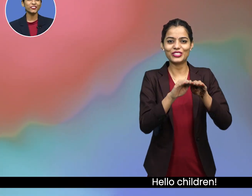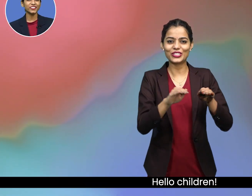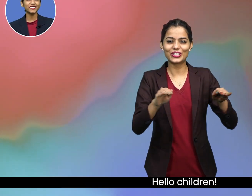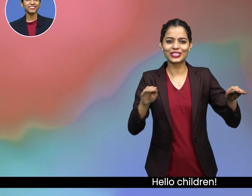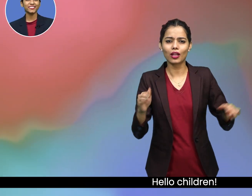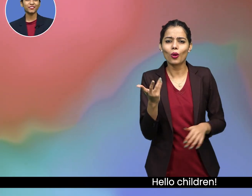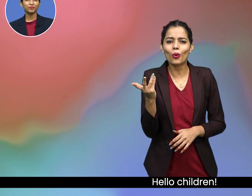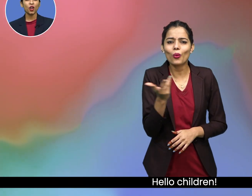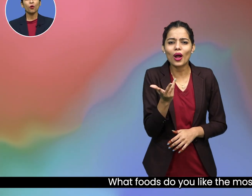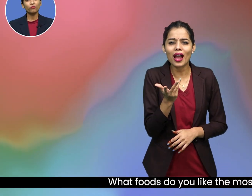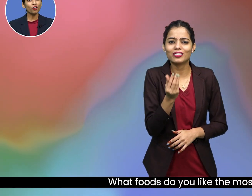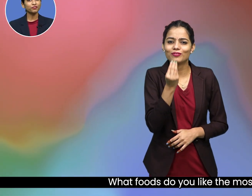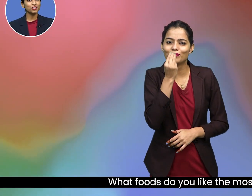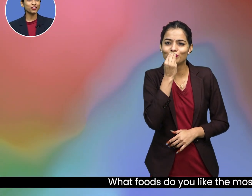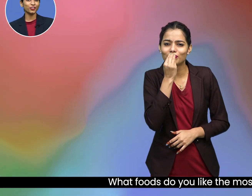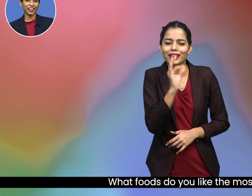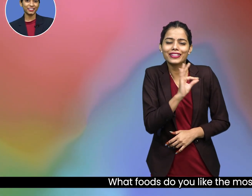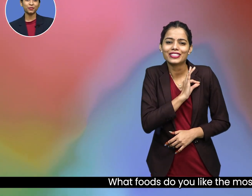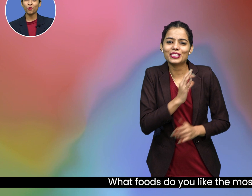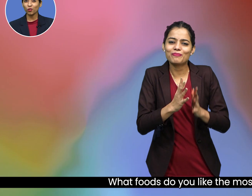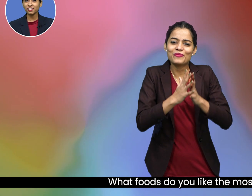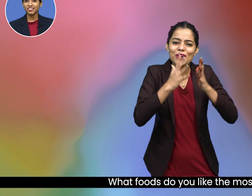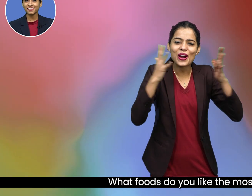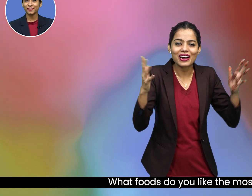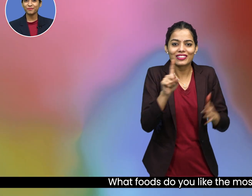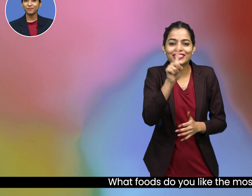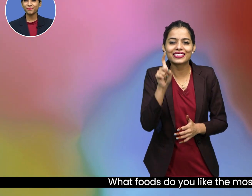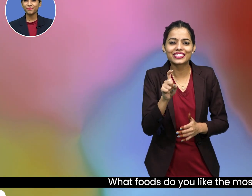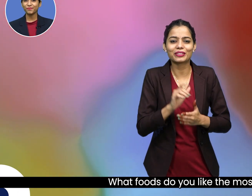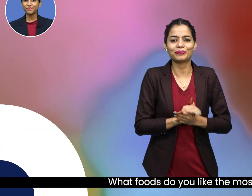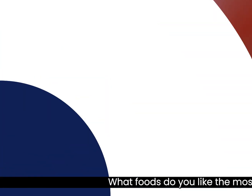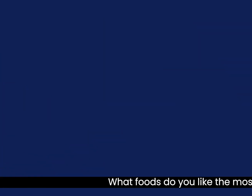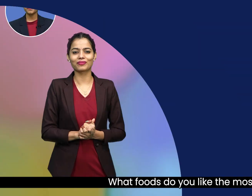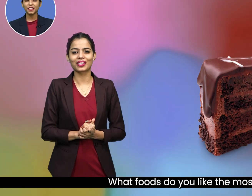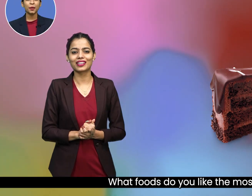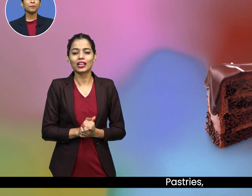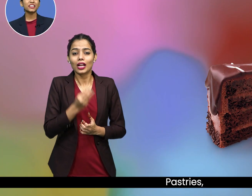Hello children! What foods do you like the most?